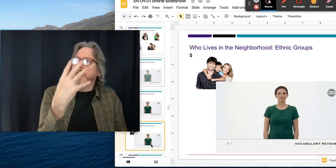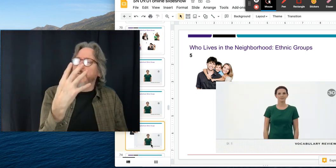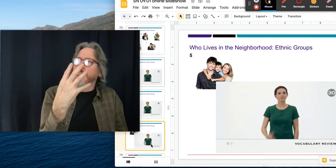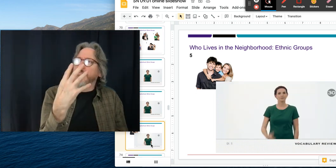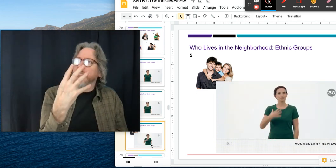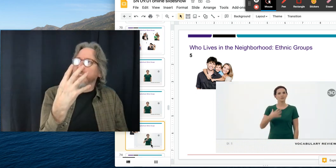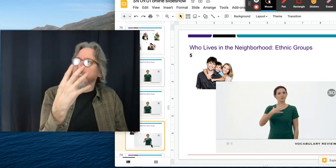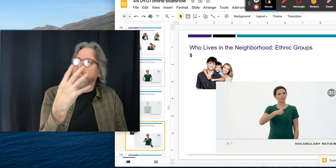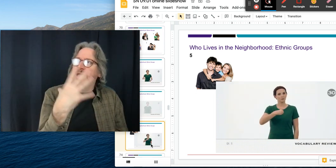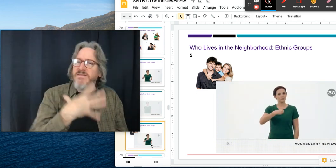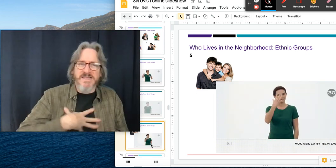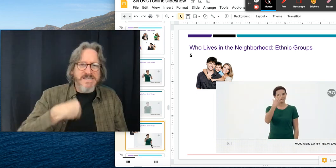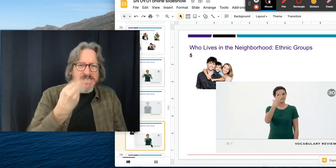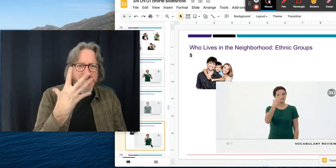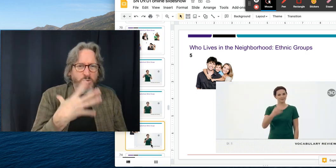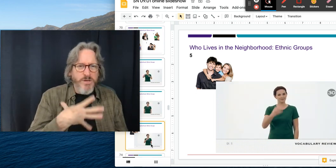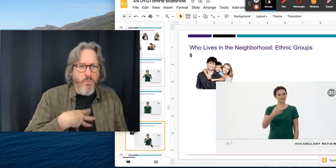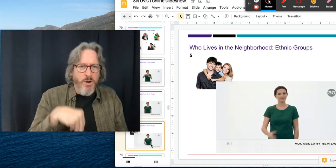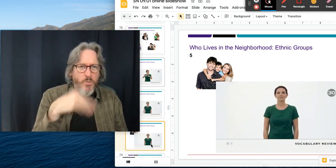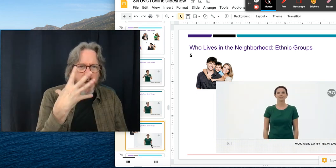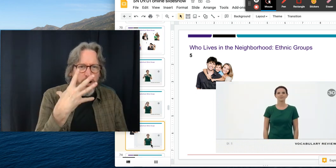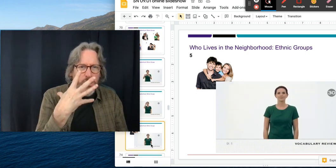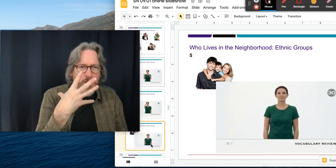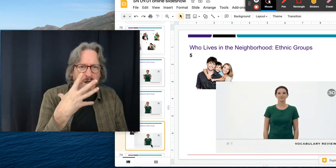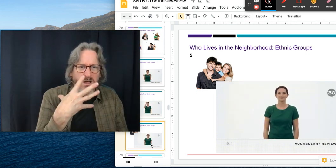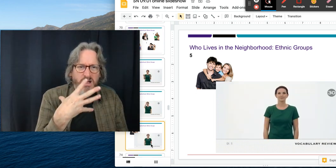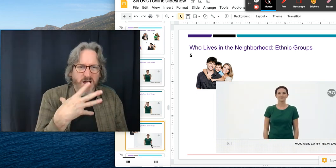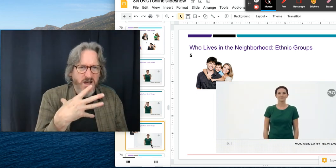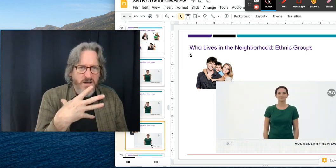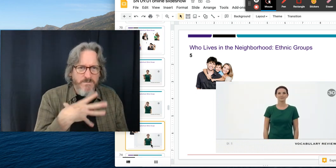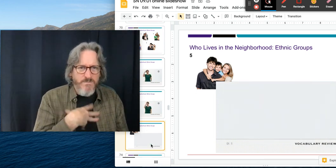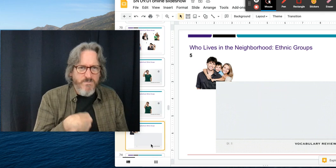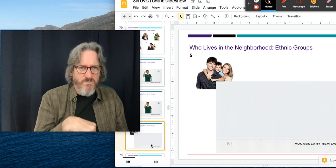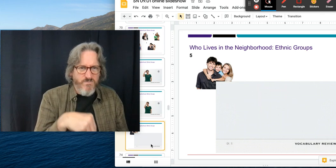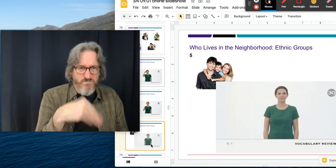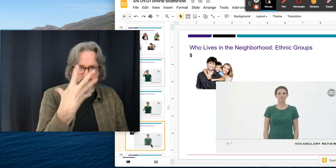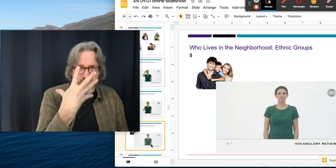But this is the only one where